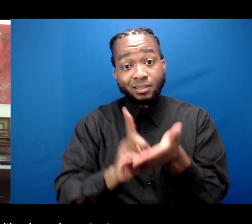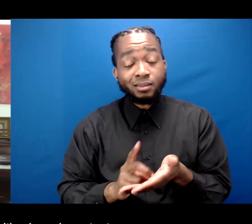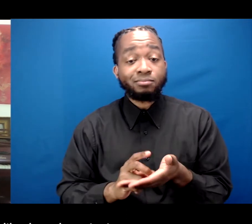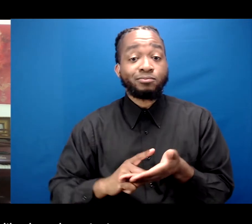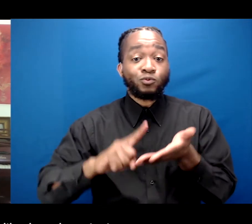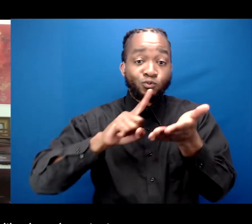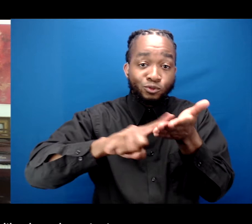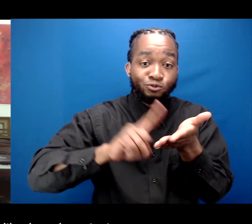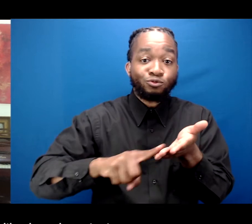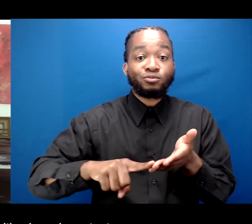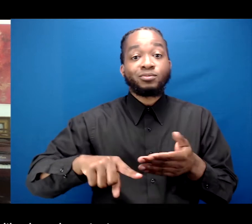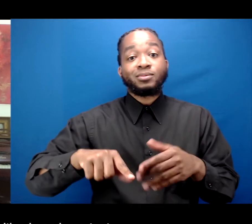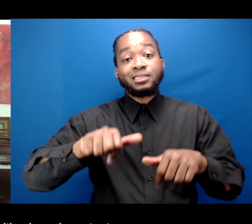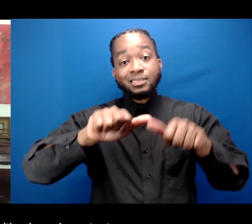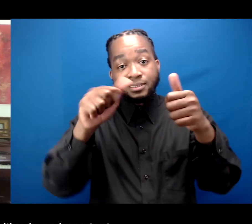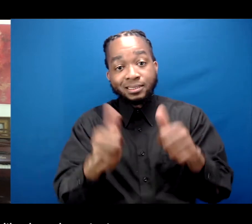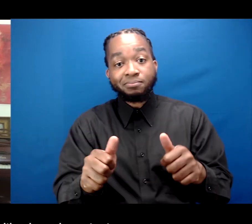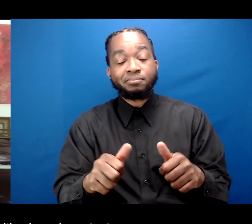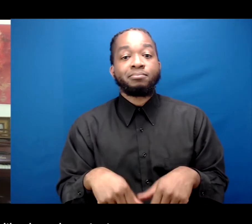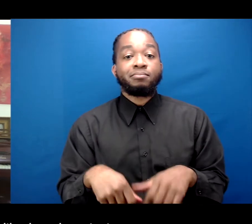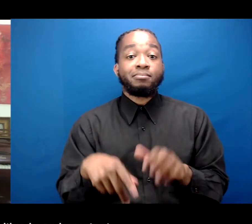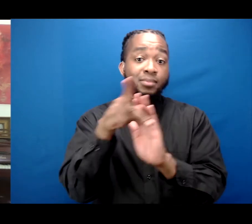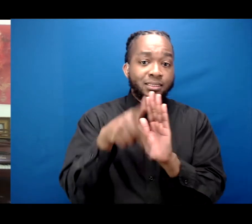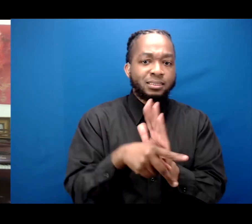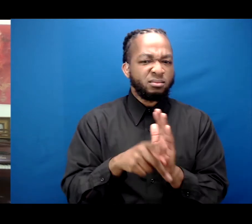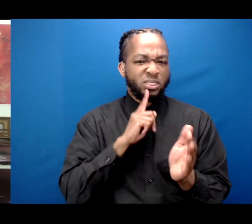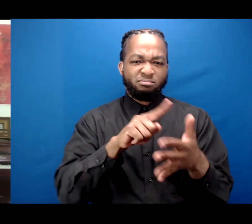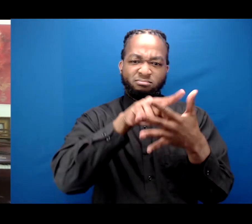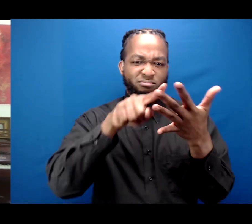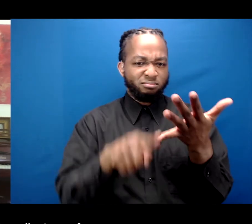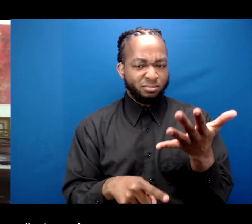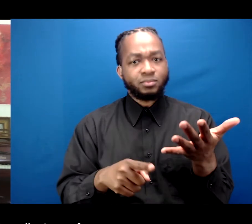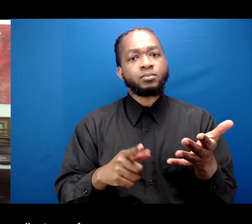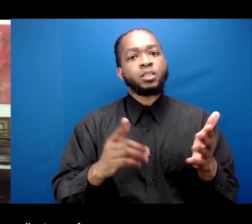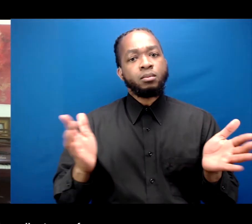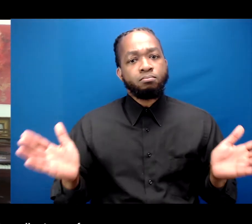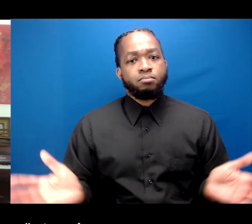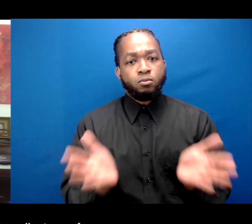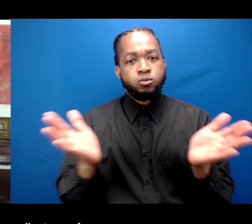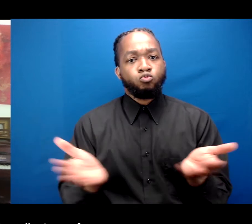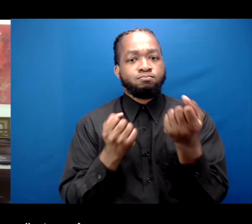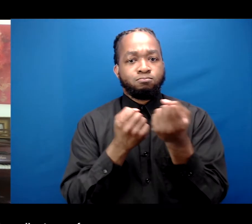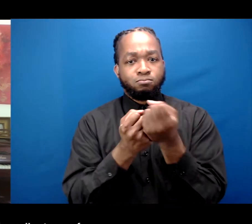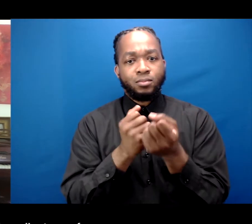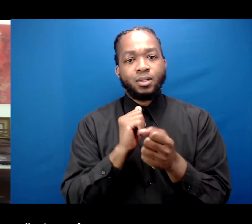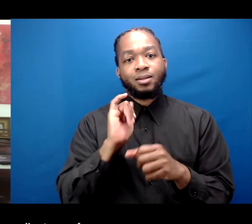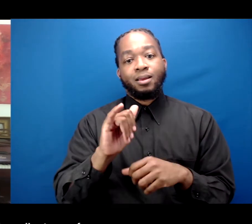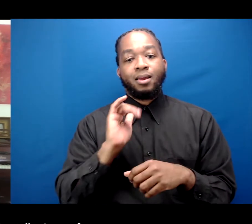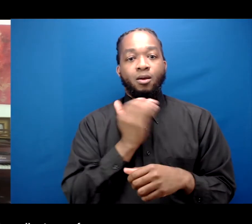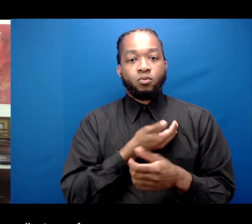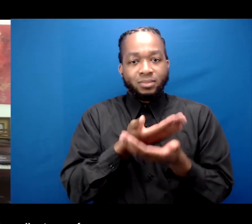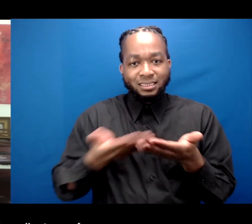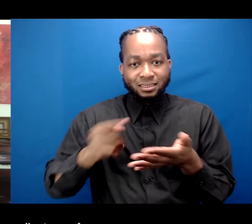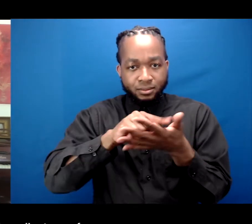in an important cross-functional effort to promote accessibility in our products. I'll highlight a few of the milestones for Facebook